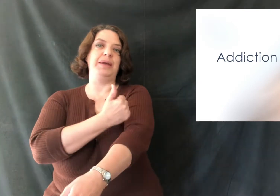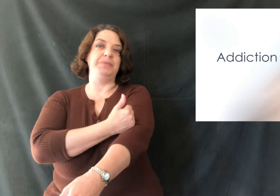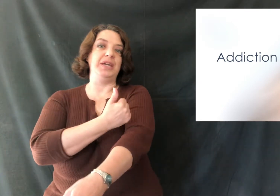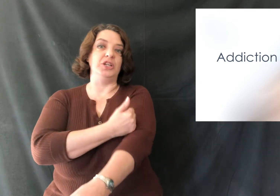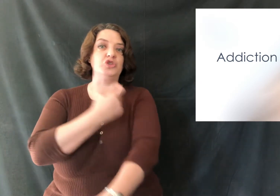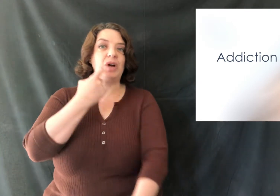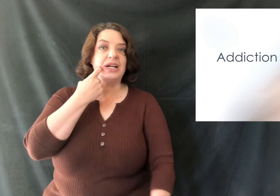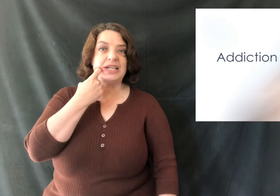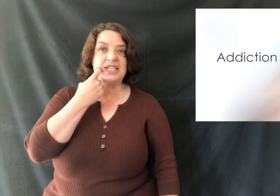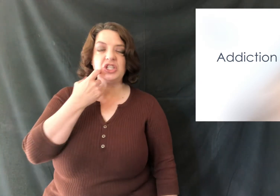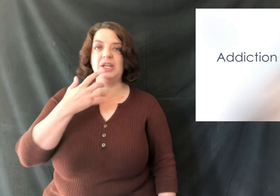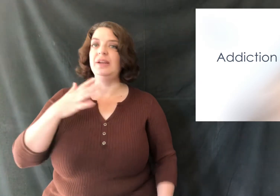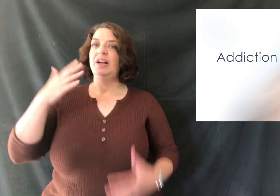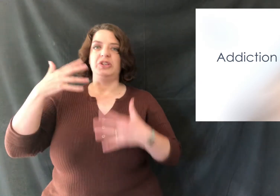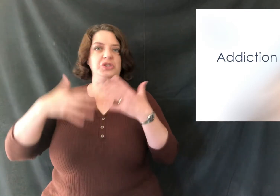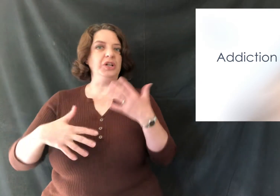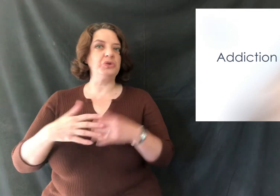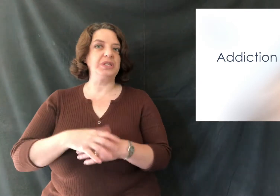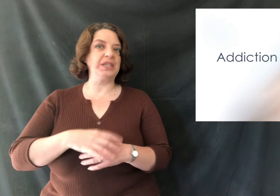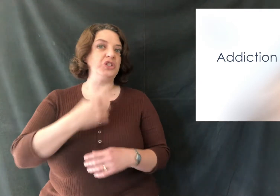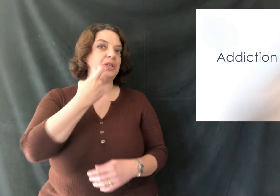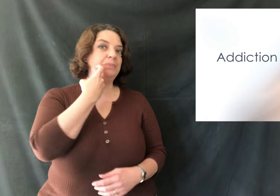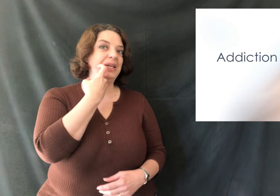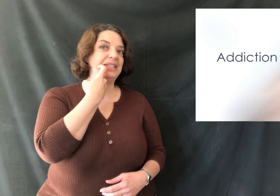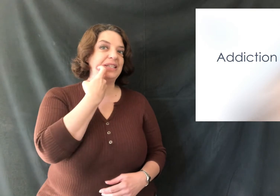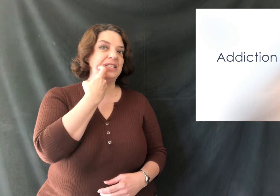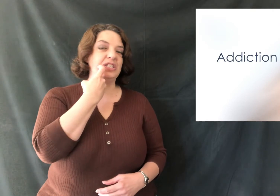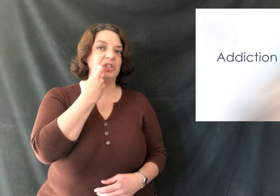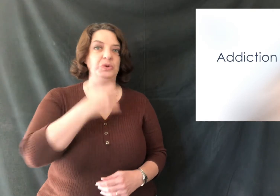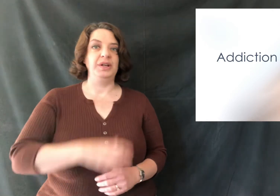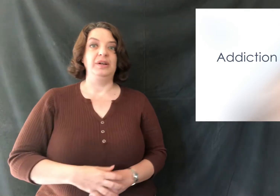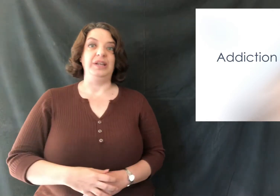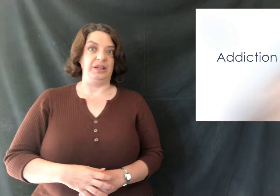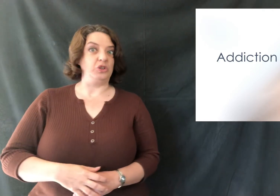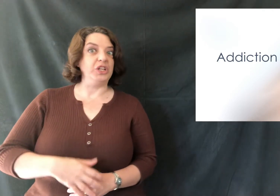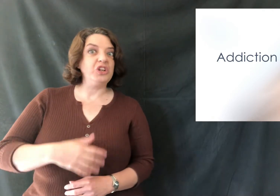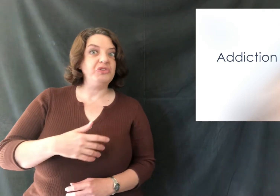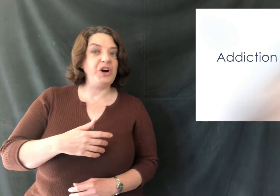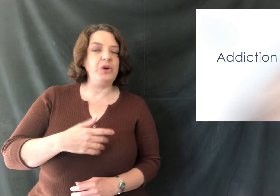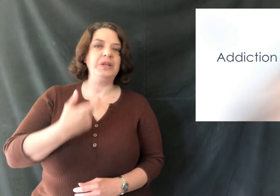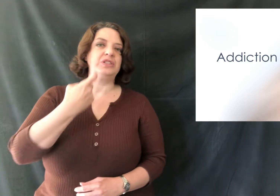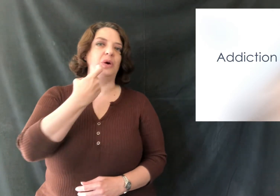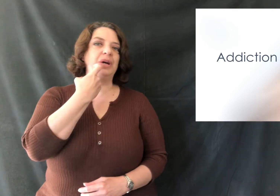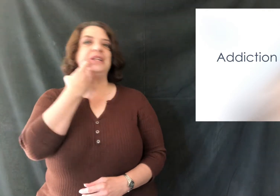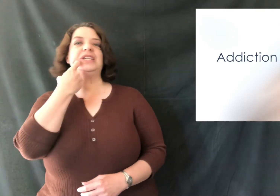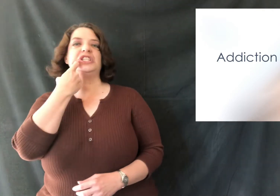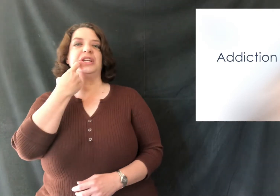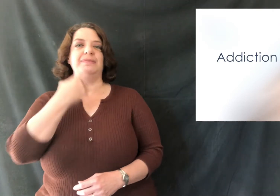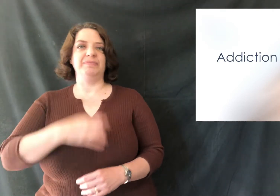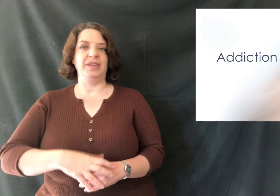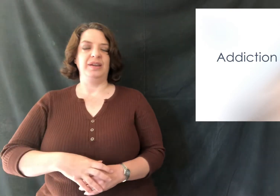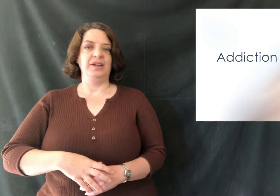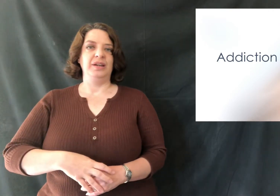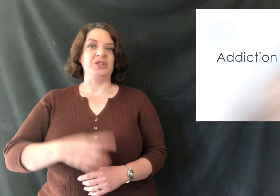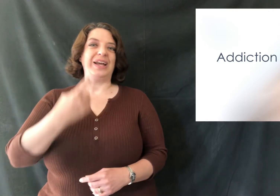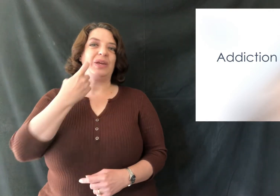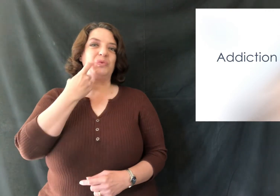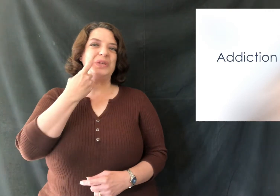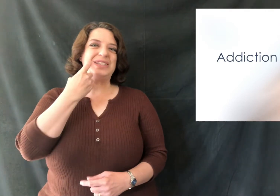be a drug addiction. There's all sorts of things you can be addicted to, including your phone, so addiction. So again, recent